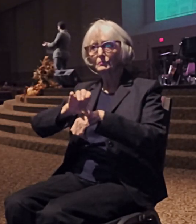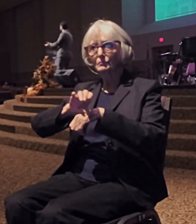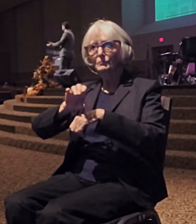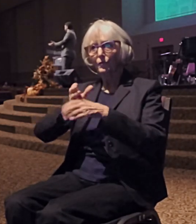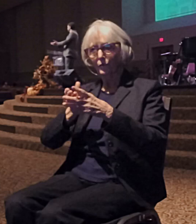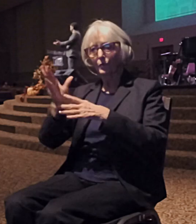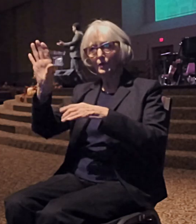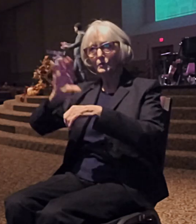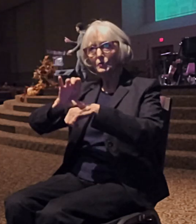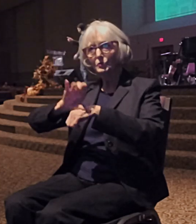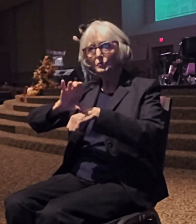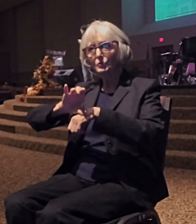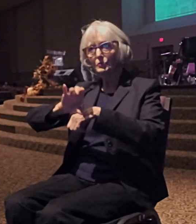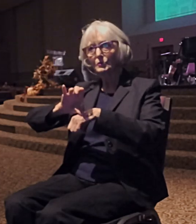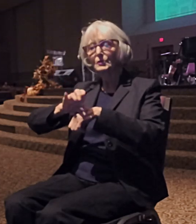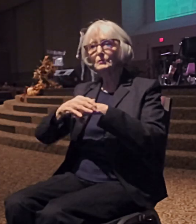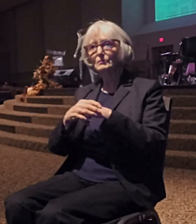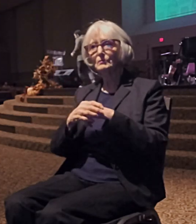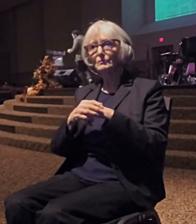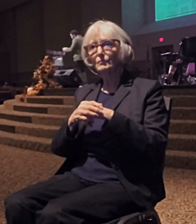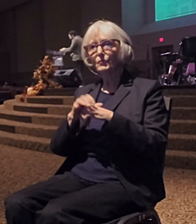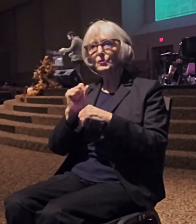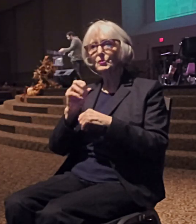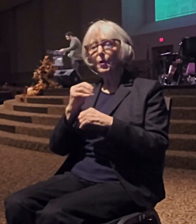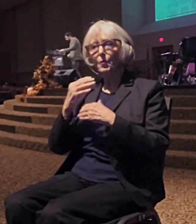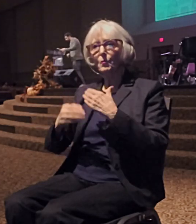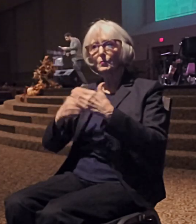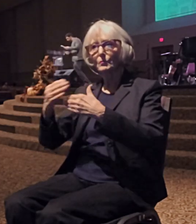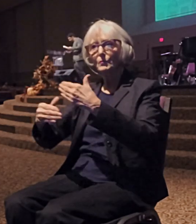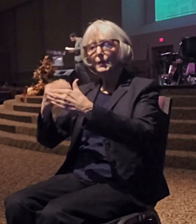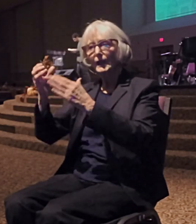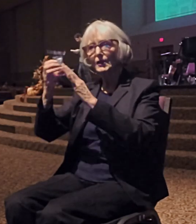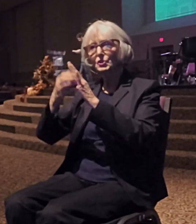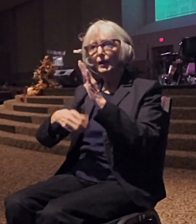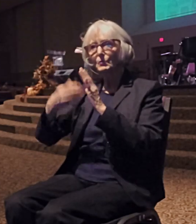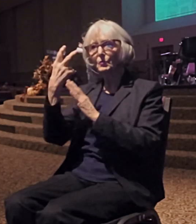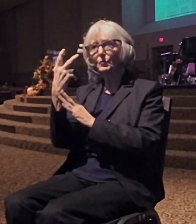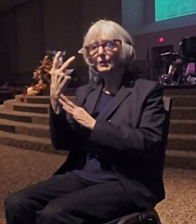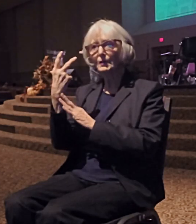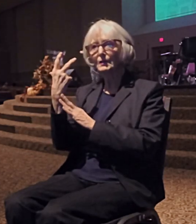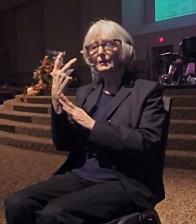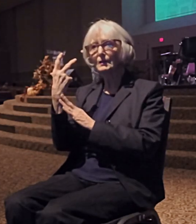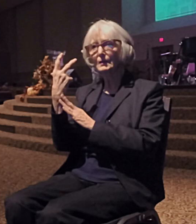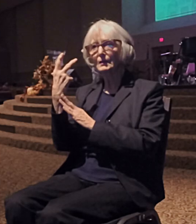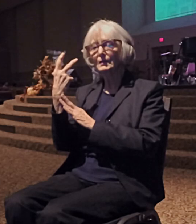It's through his church. Okay, now, move forward with me, chapter 3.